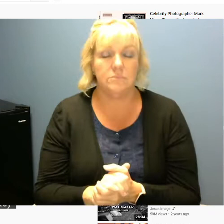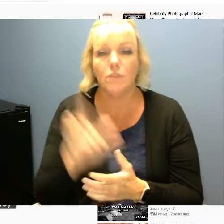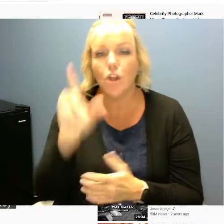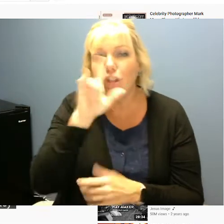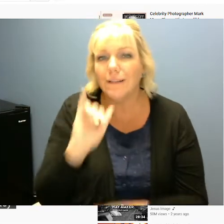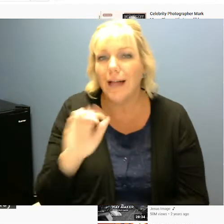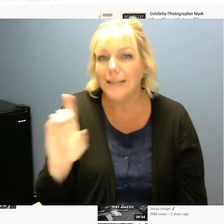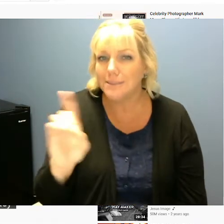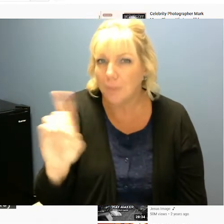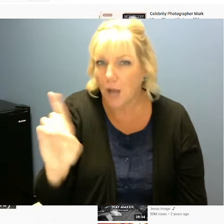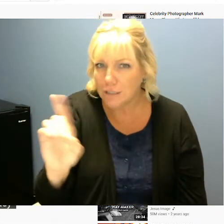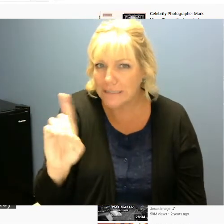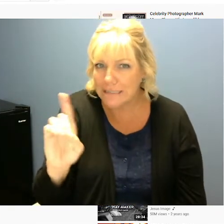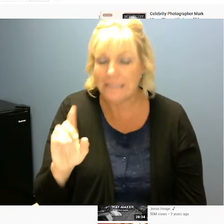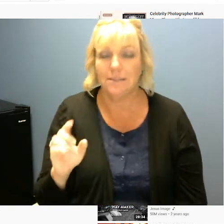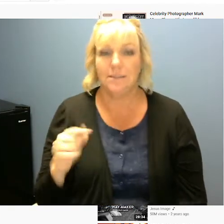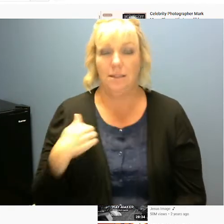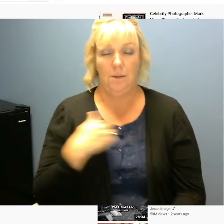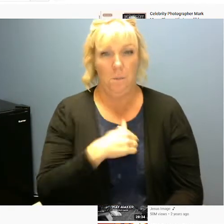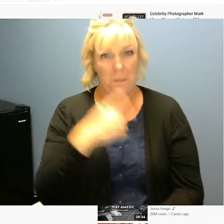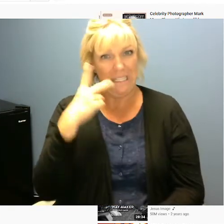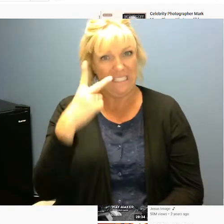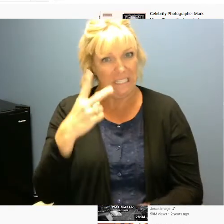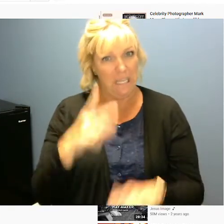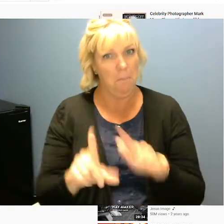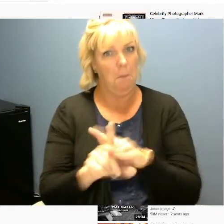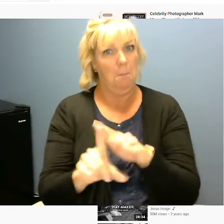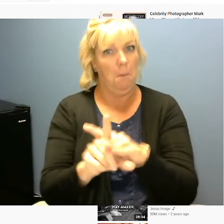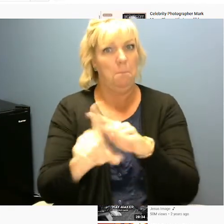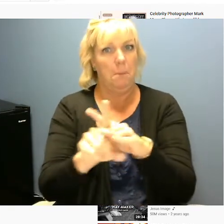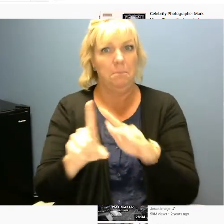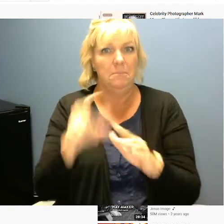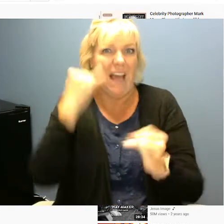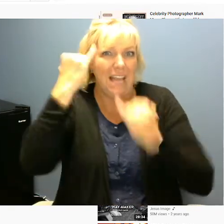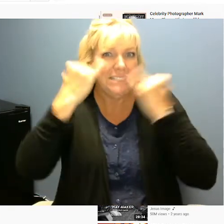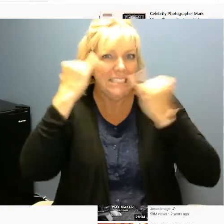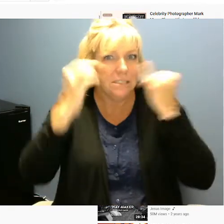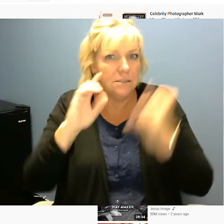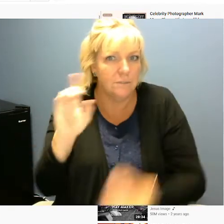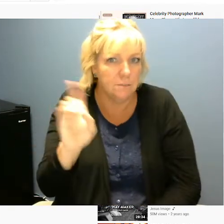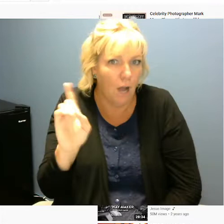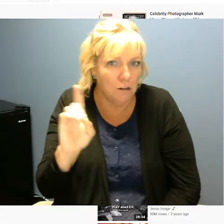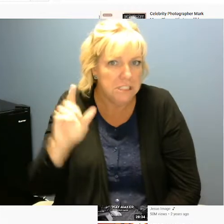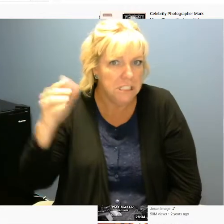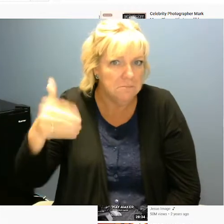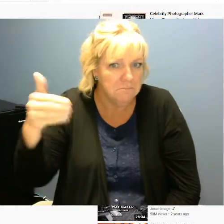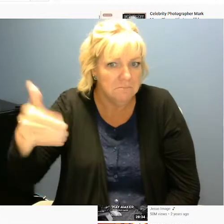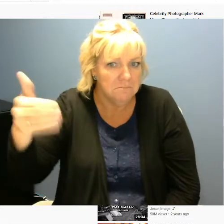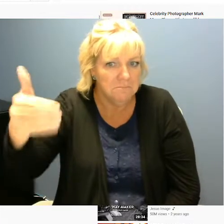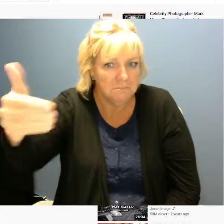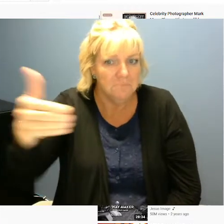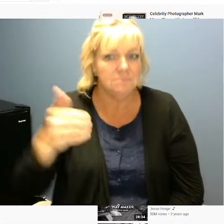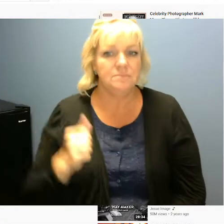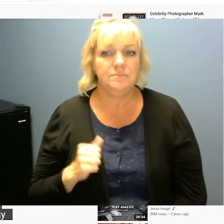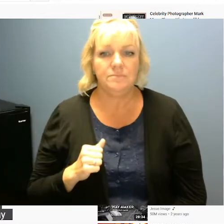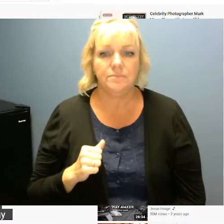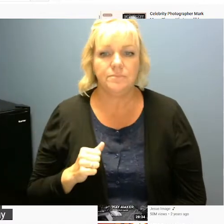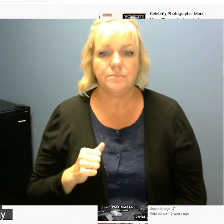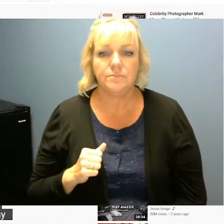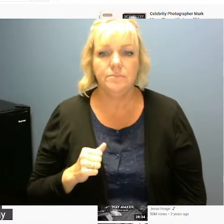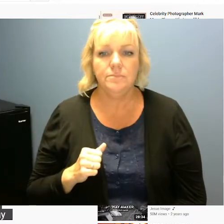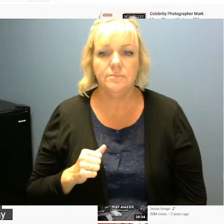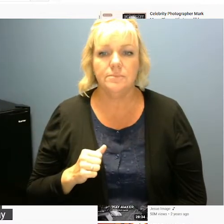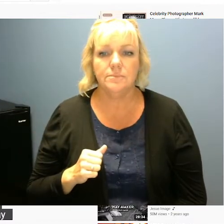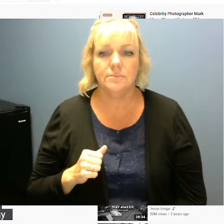there, or maybe surprising ways that we're seeing possibilities for people that usually we don't find in the law in the 17th century.